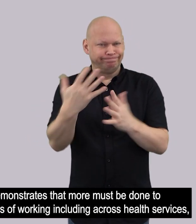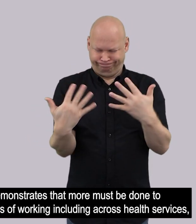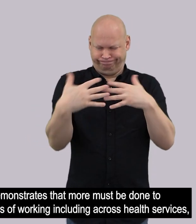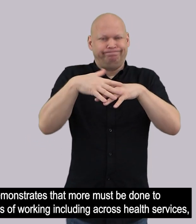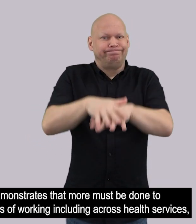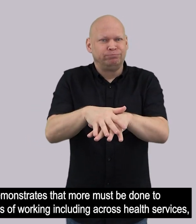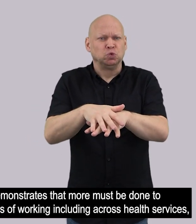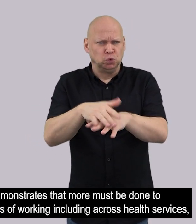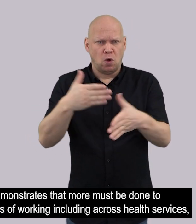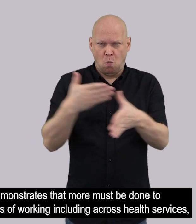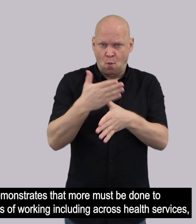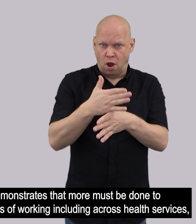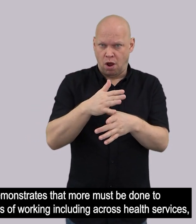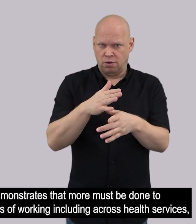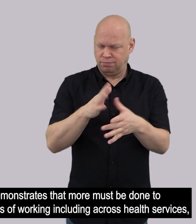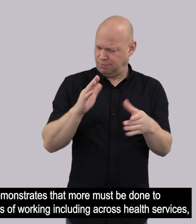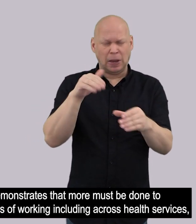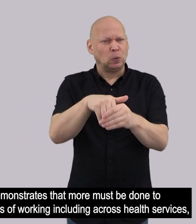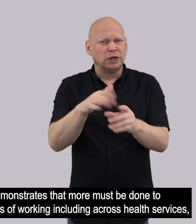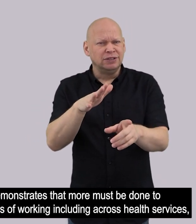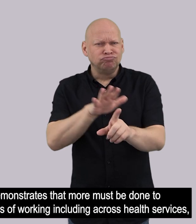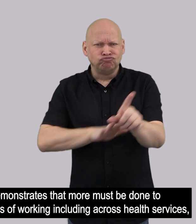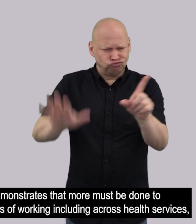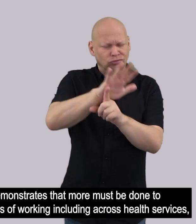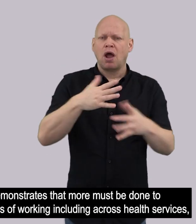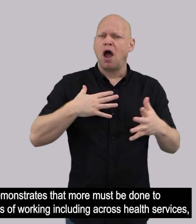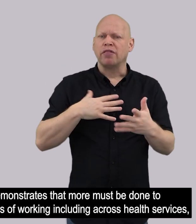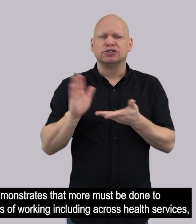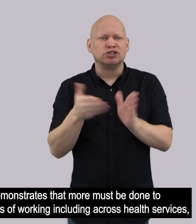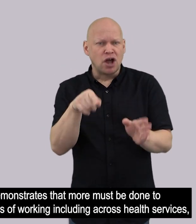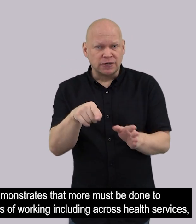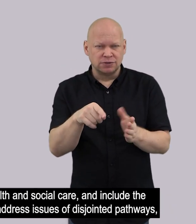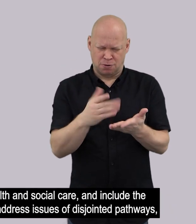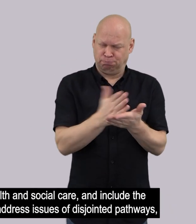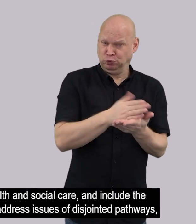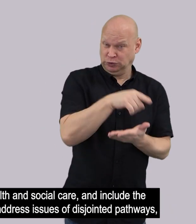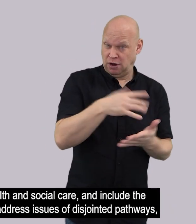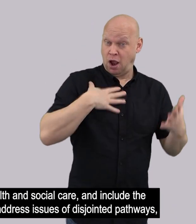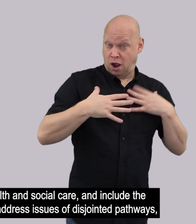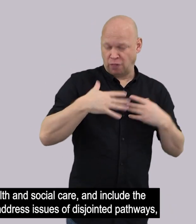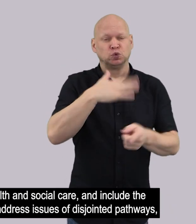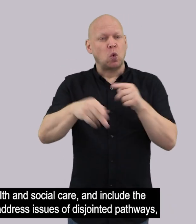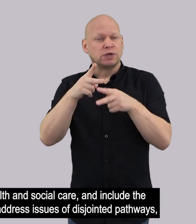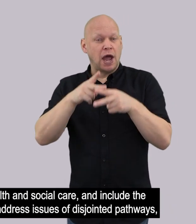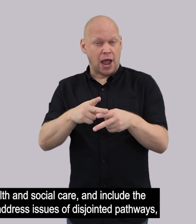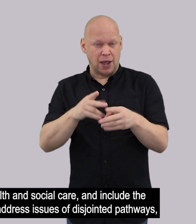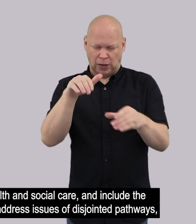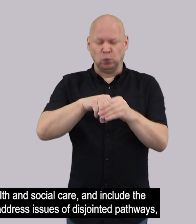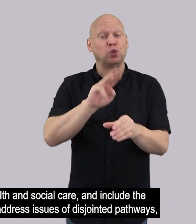Our evidence demonstrates that more must be done to improve integrated ways of working, including across health services, between health and social